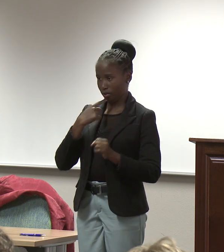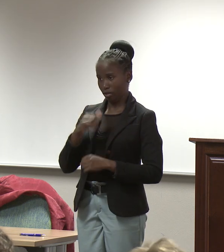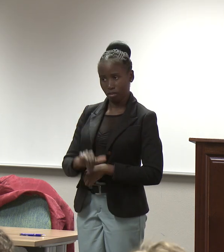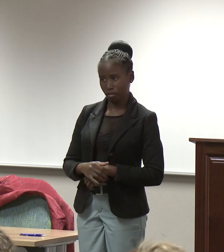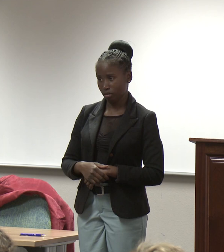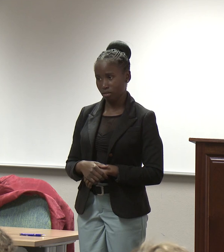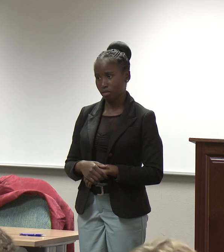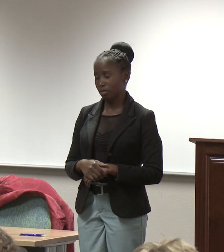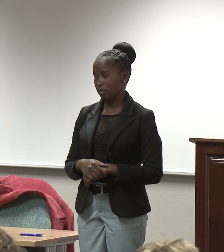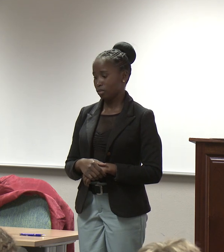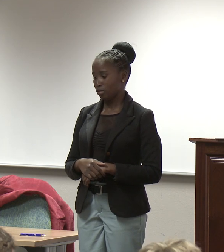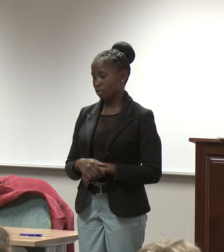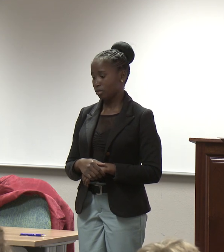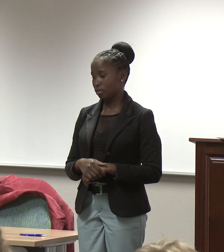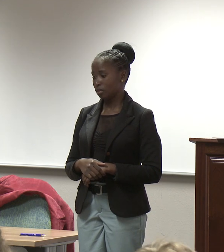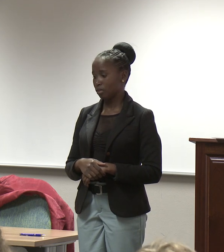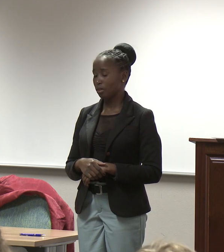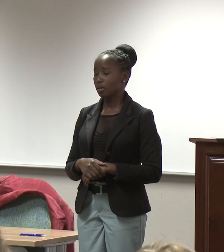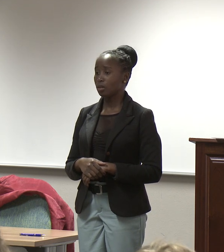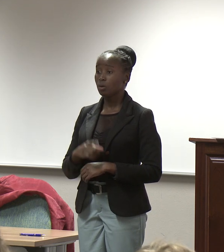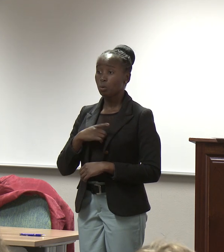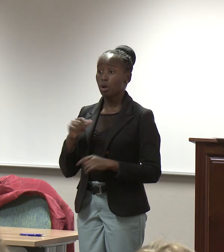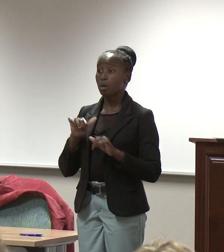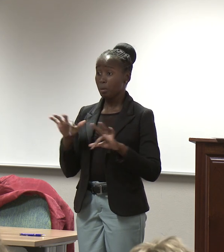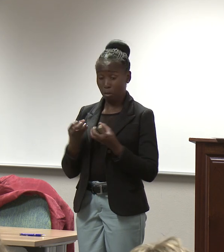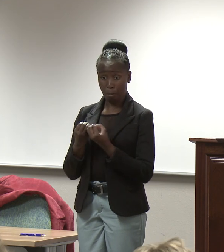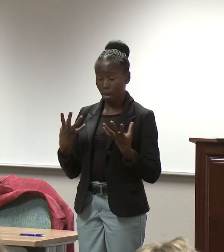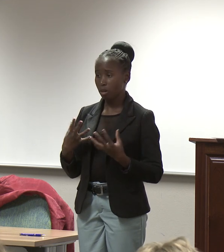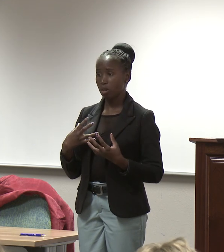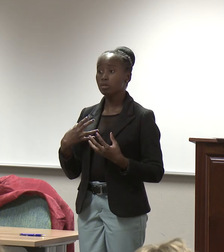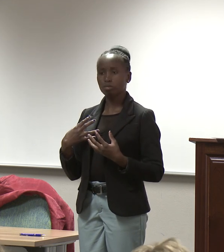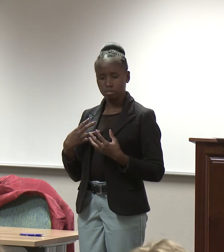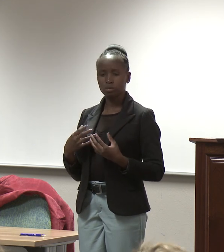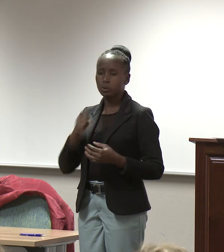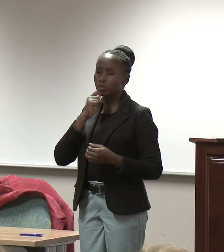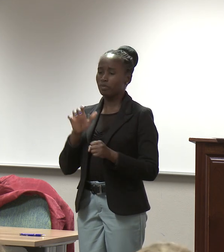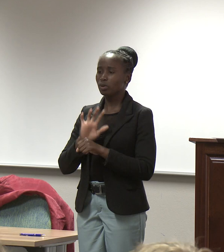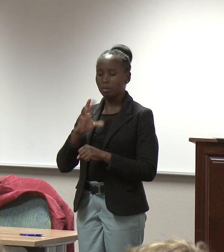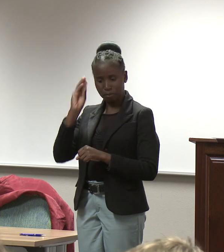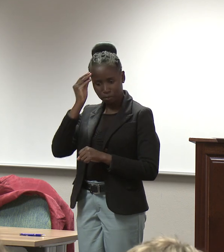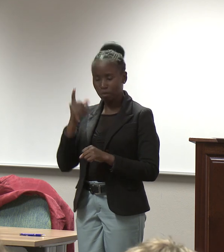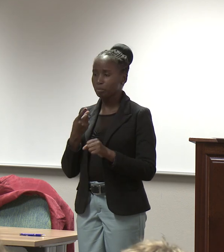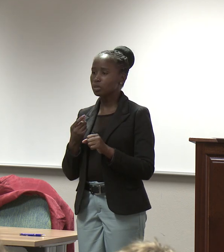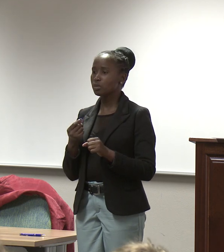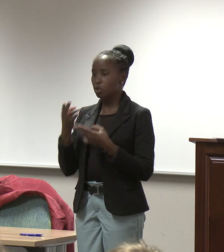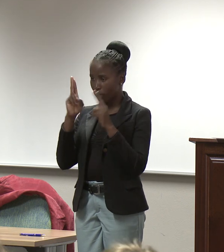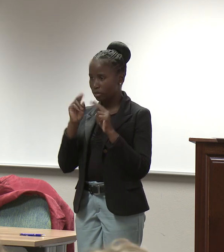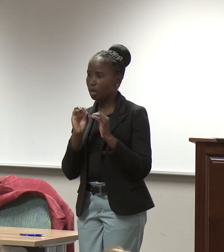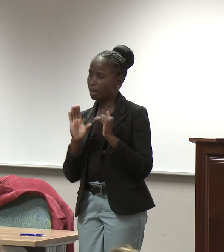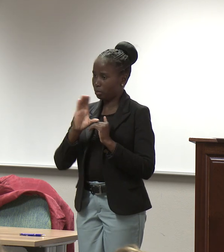There are many people that feel very comfortable with university capitalism. And they prosper with that.